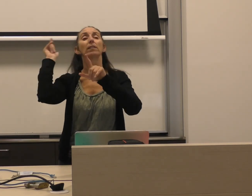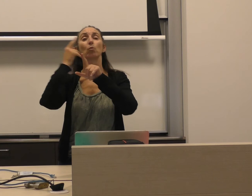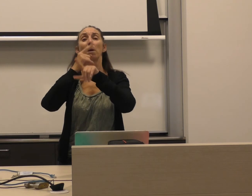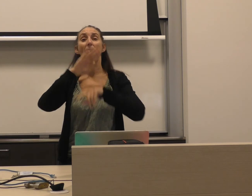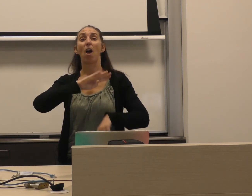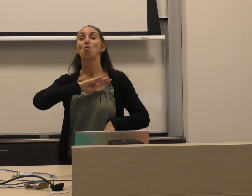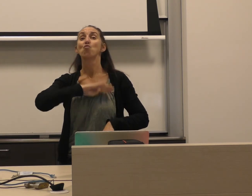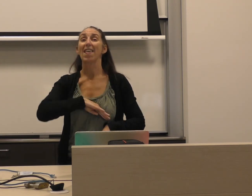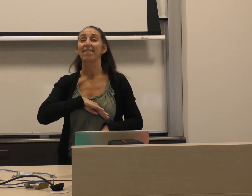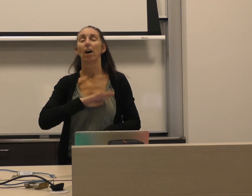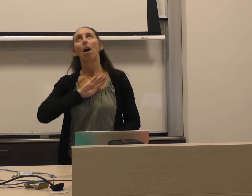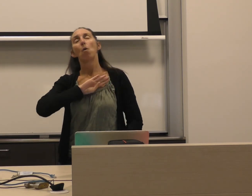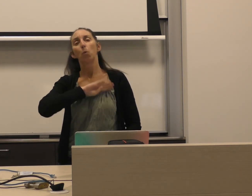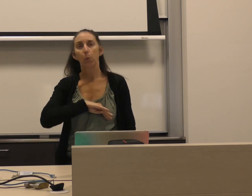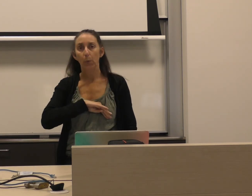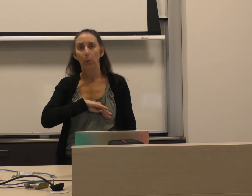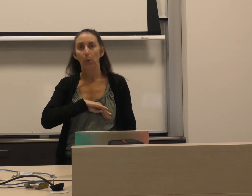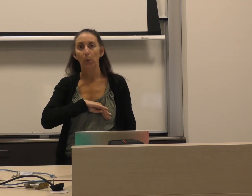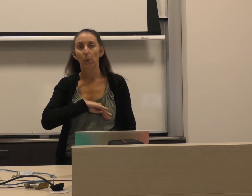Are you talking about being relieved?